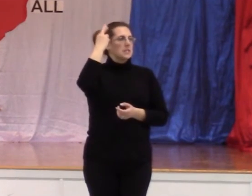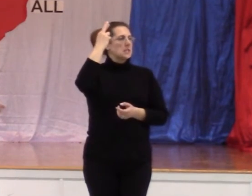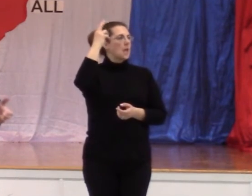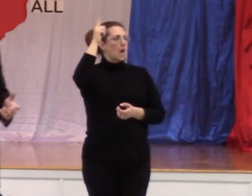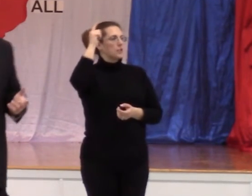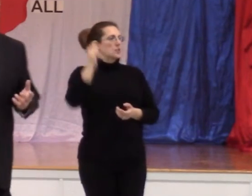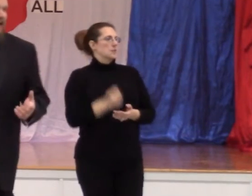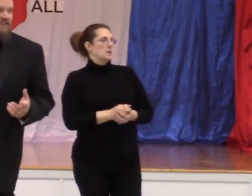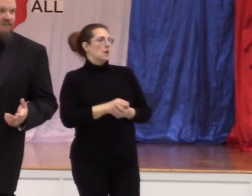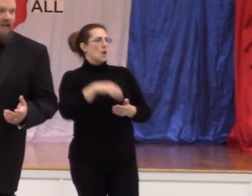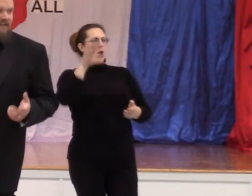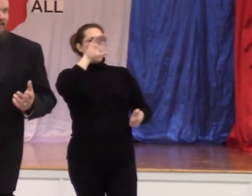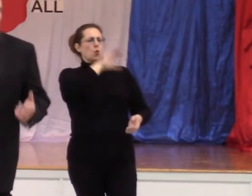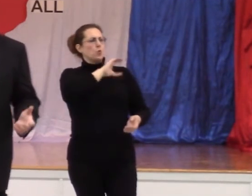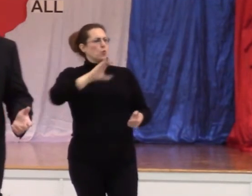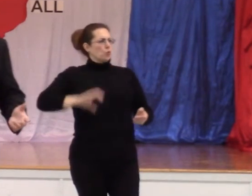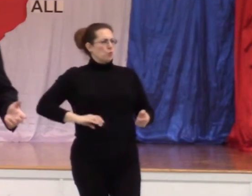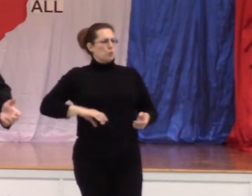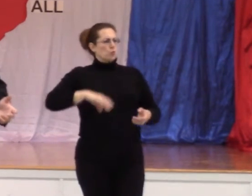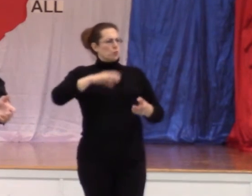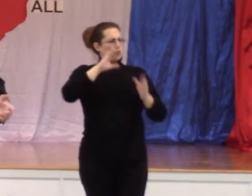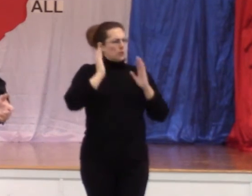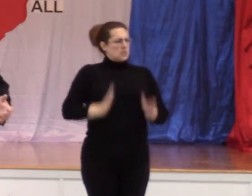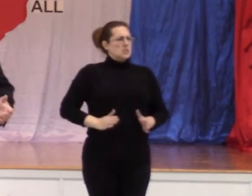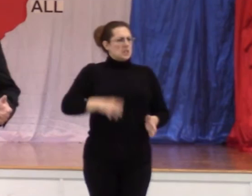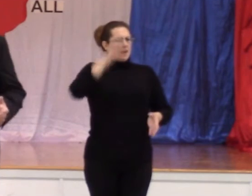The Christian faith has to make sense.